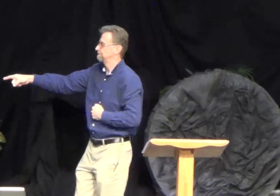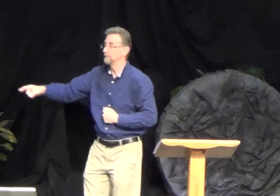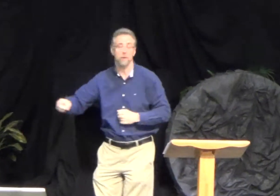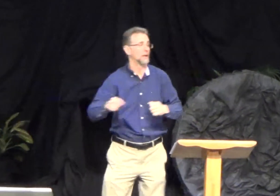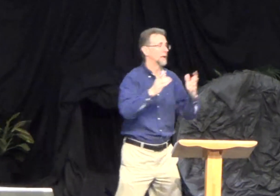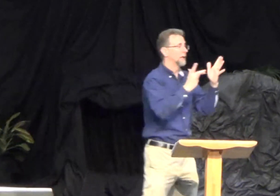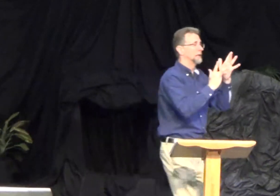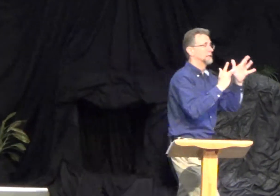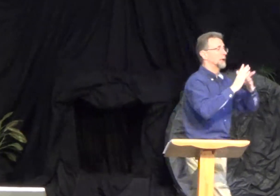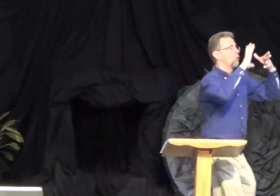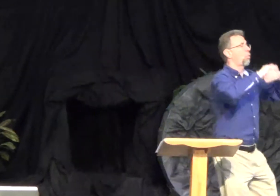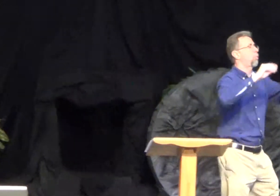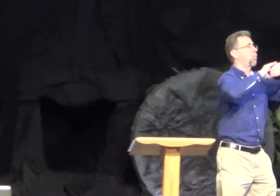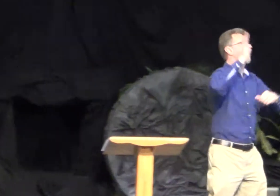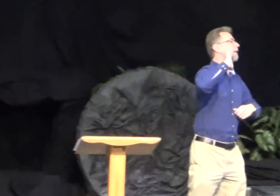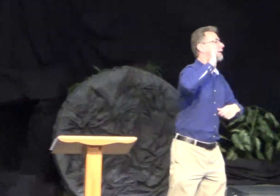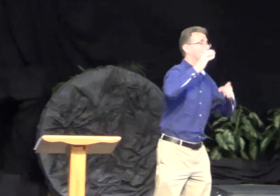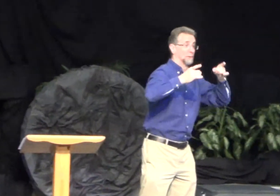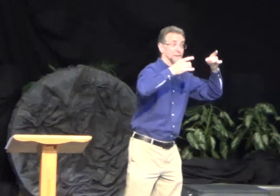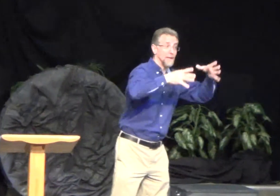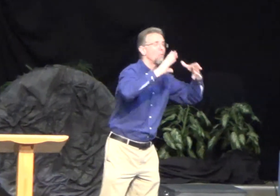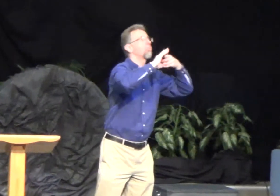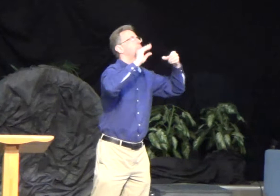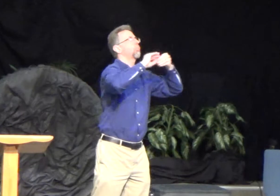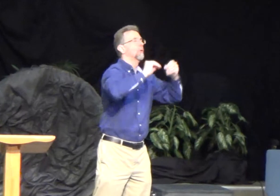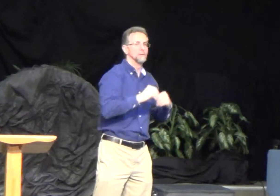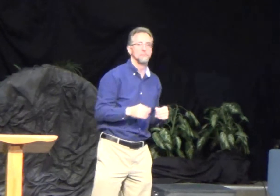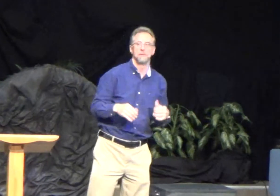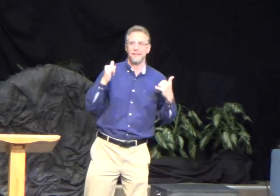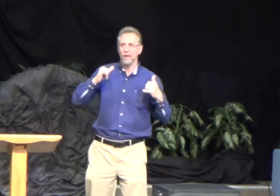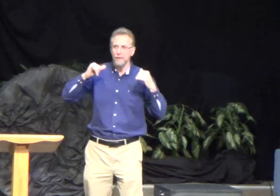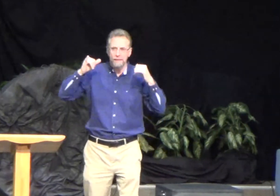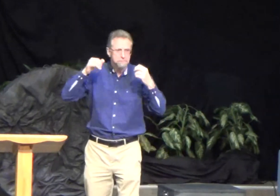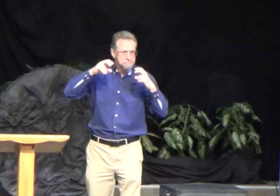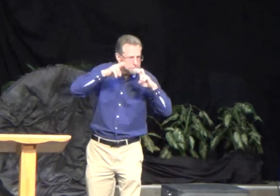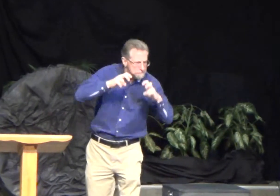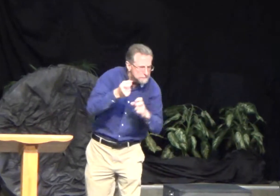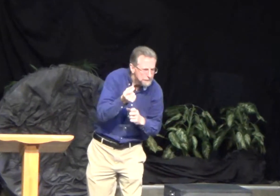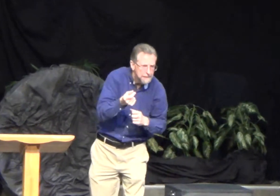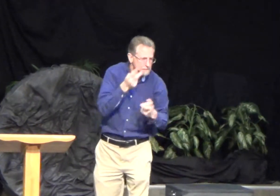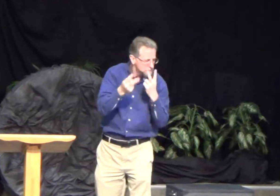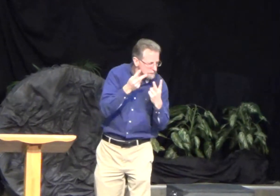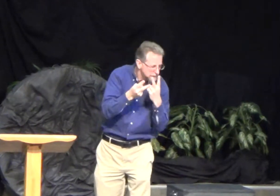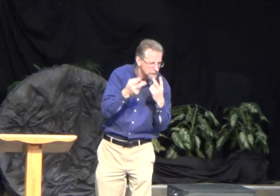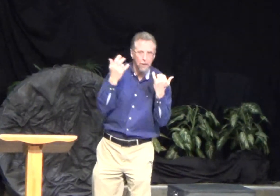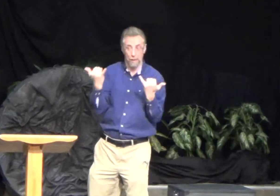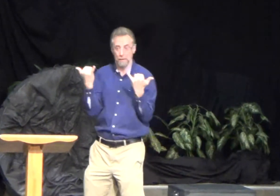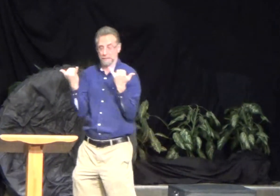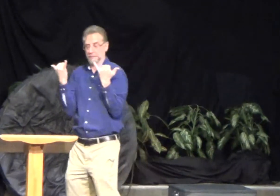Here we are with him. And Jesus told this to the disciples long ago, yet we see in that